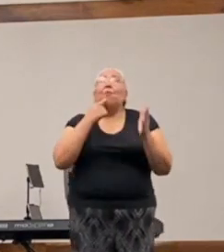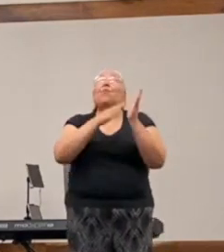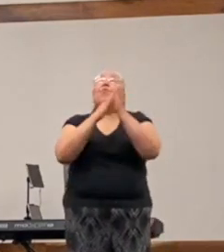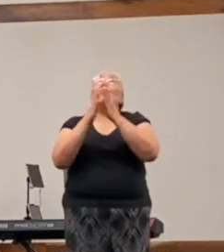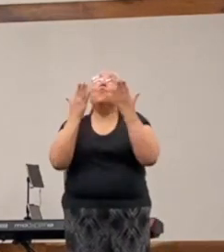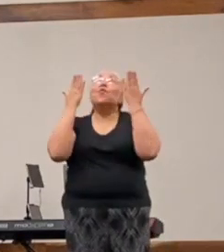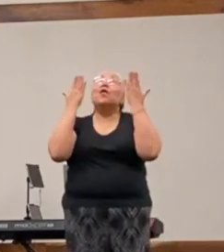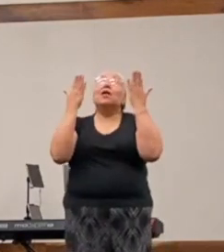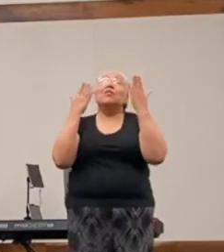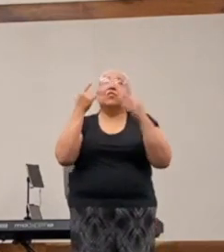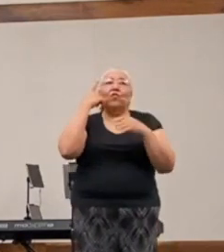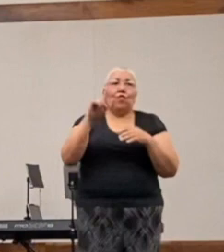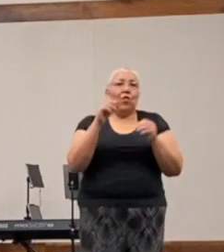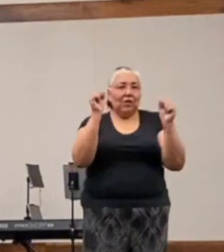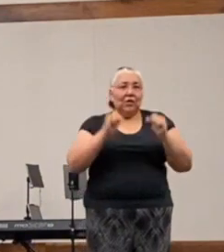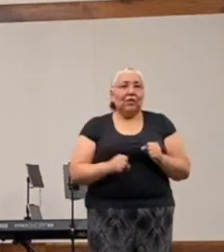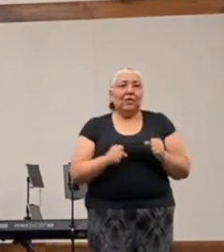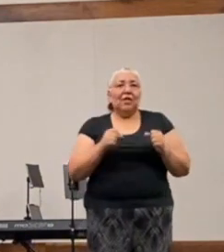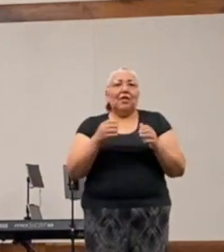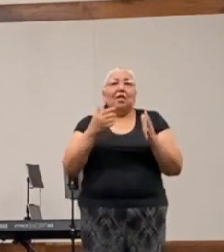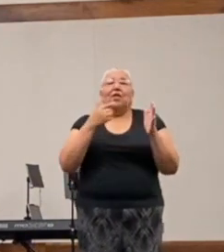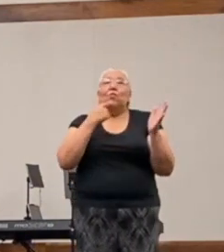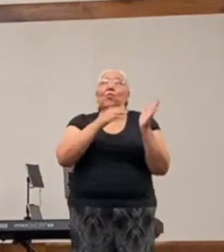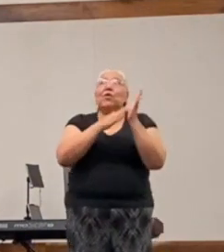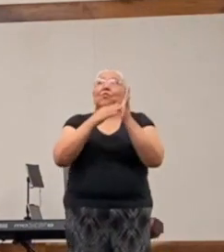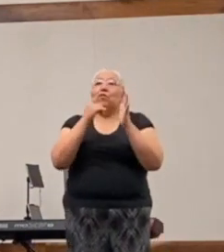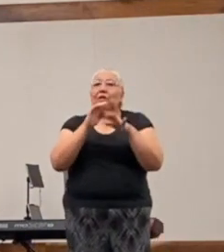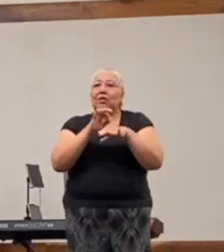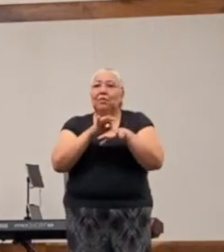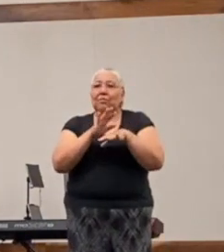seasons, right? Praise God for mosquitoes.